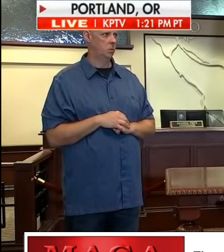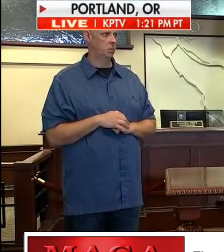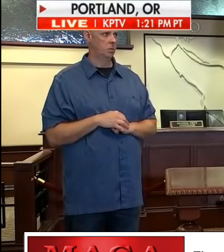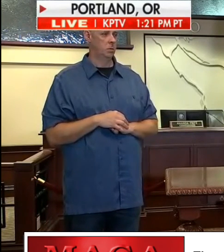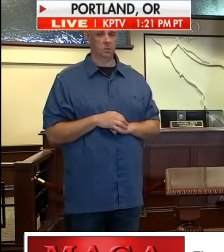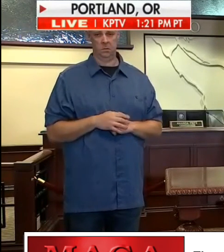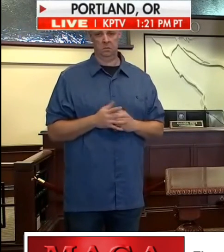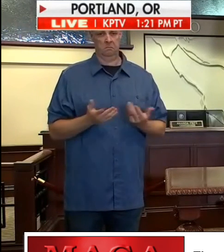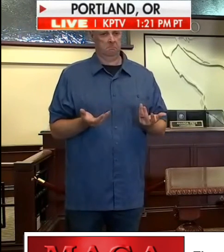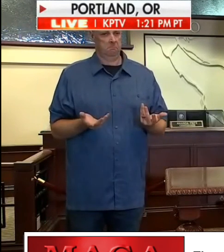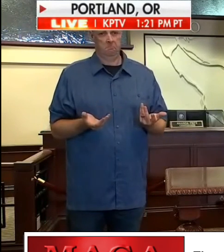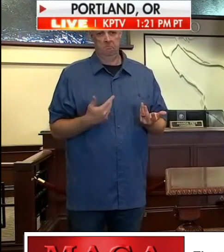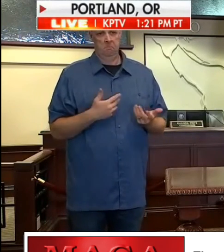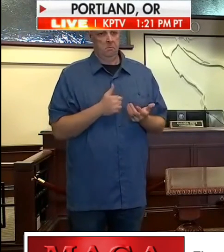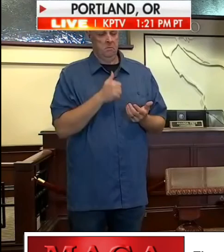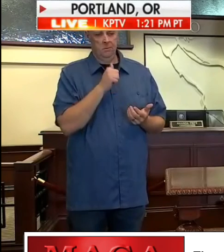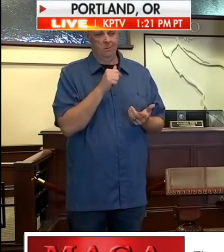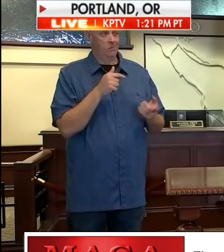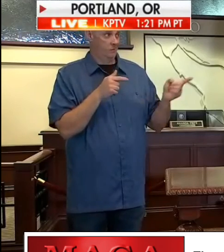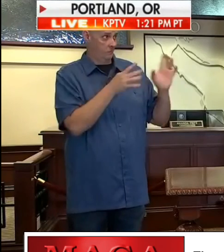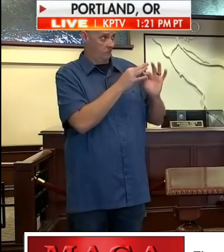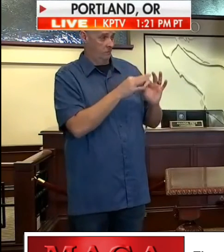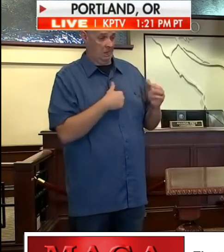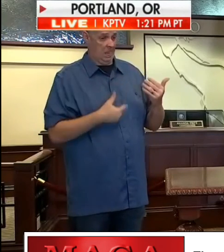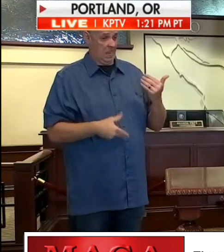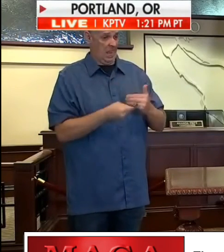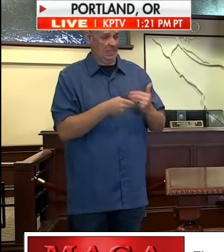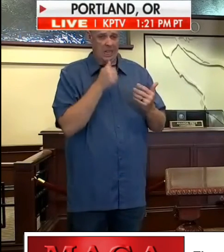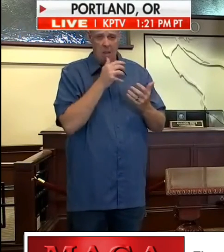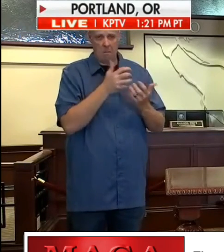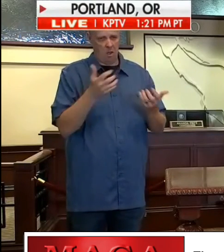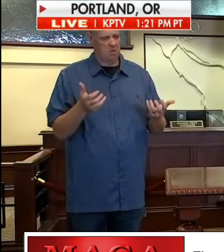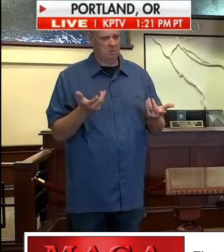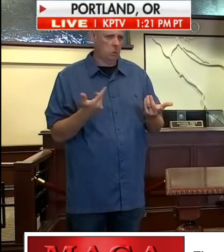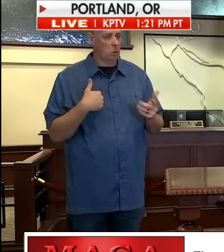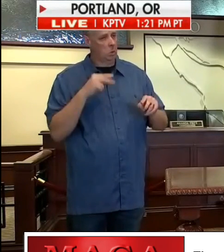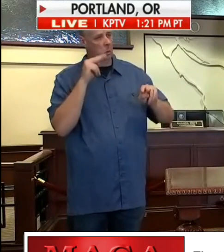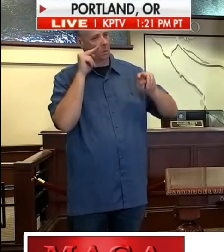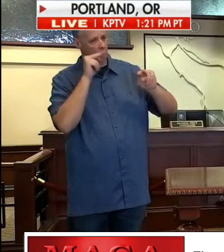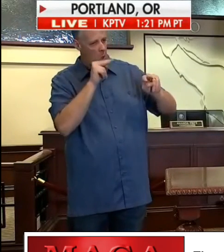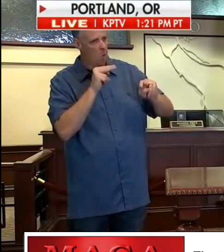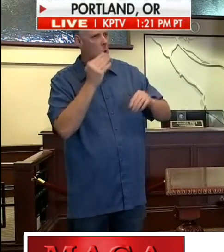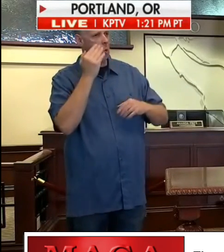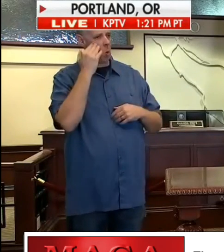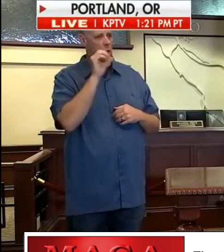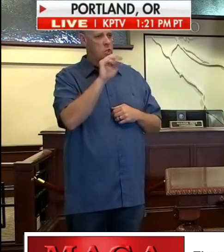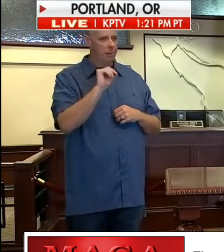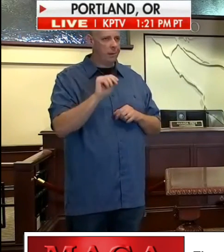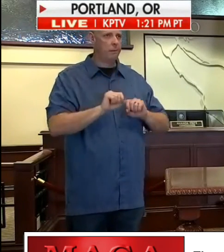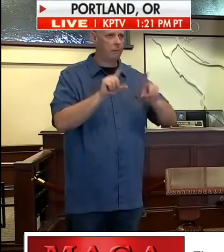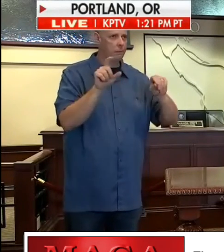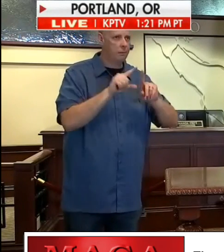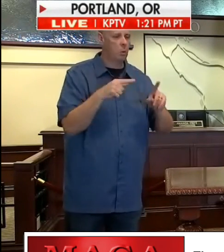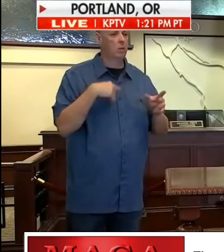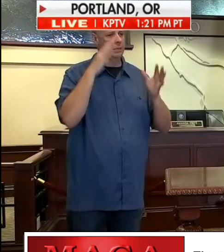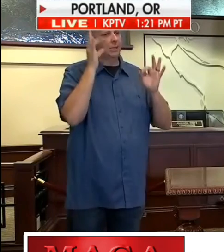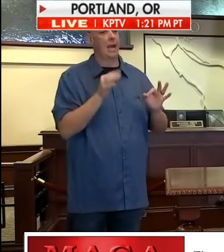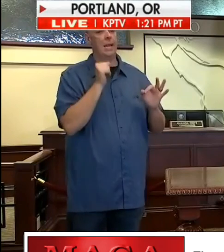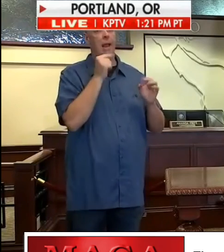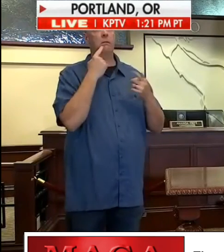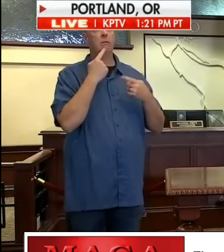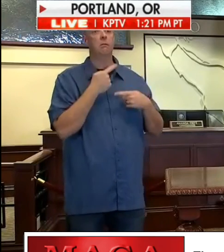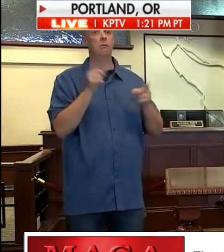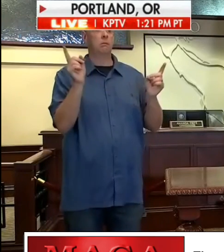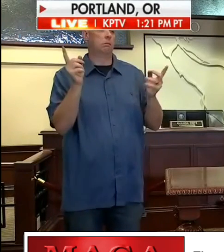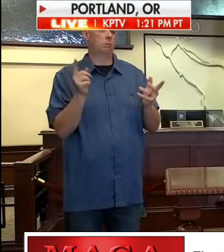I don't have much to say beyond that, except that, of course, we were monitoring the situation on social media, and we chose not to publicize it. We didn't